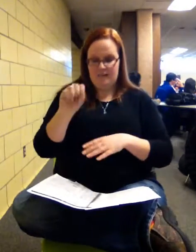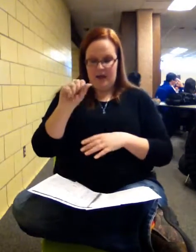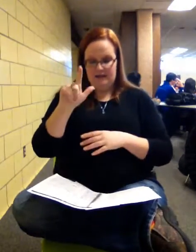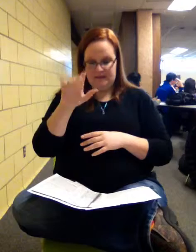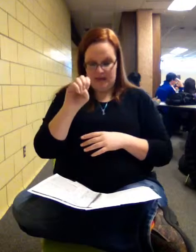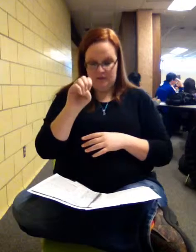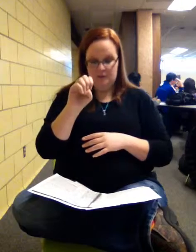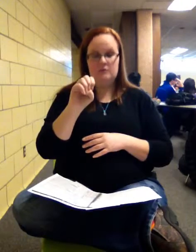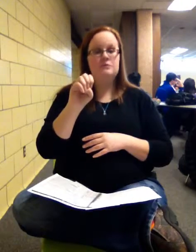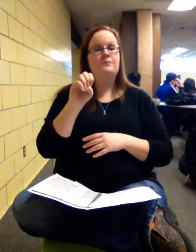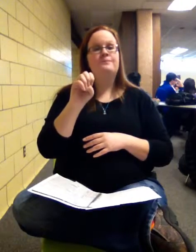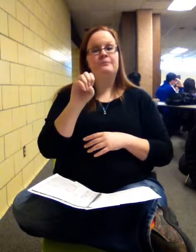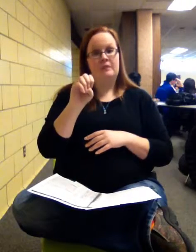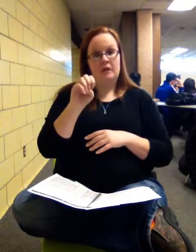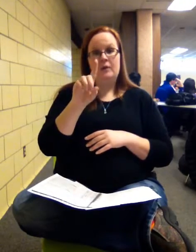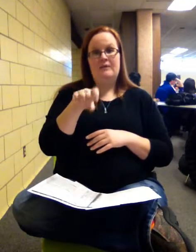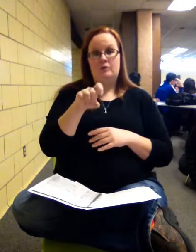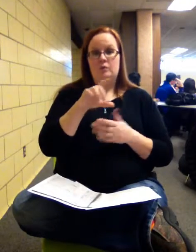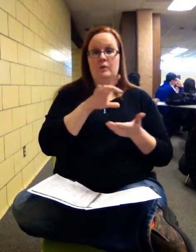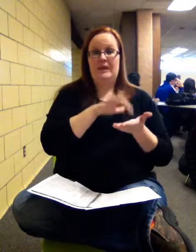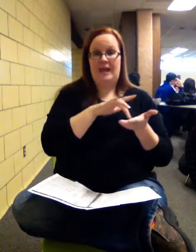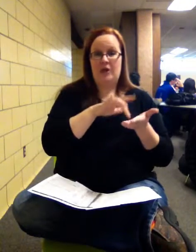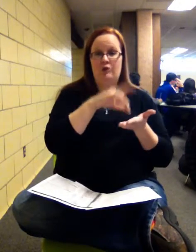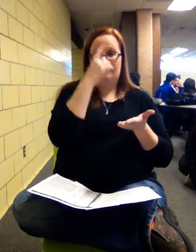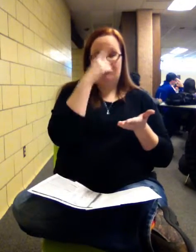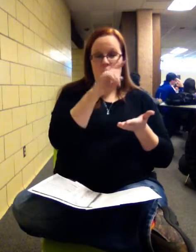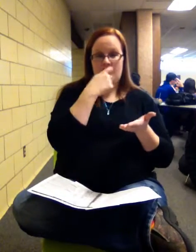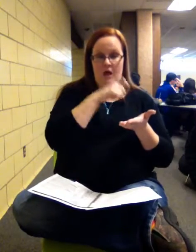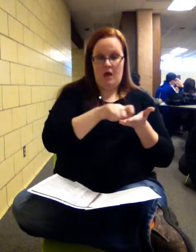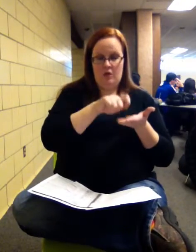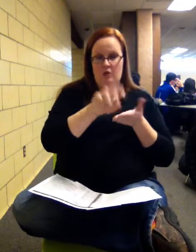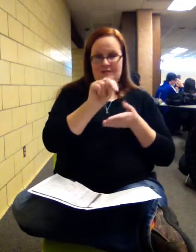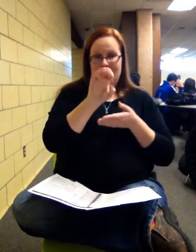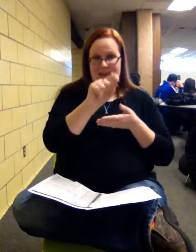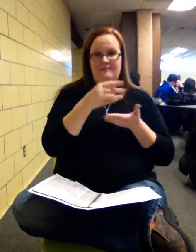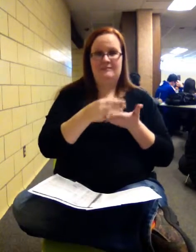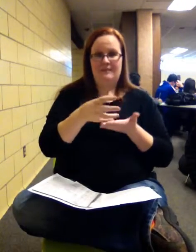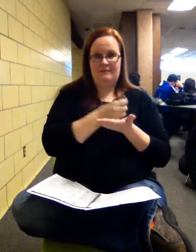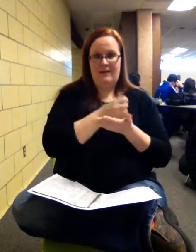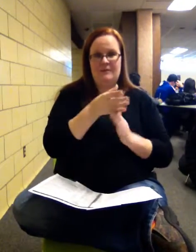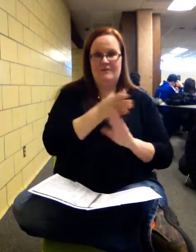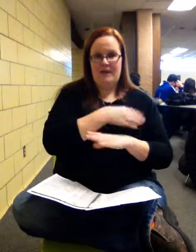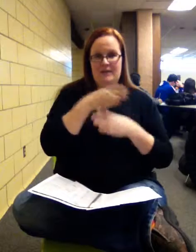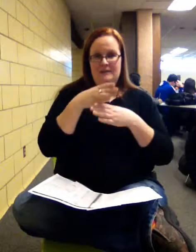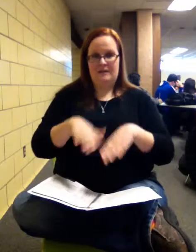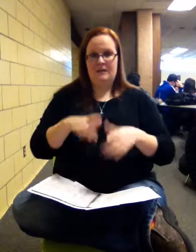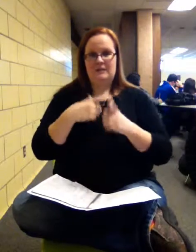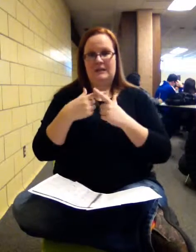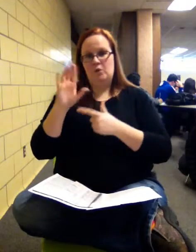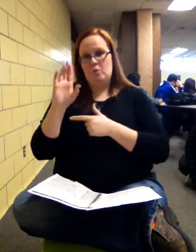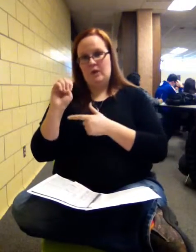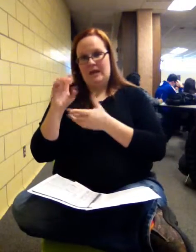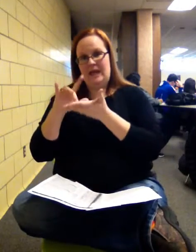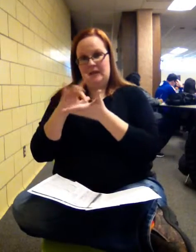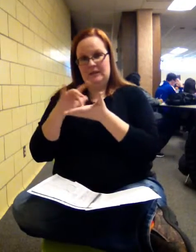do an author for that calculation for the author, net income divided by sales. Then you do a recalculation where you have to have